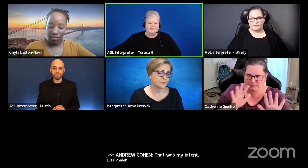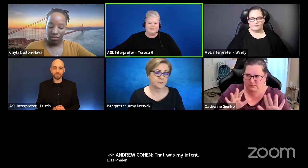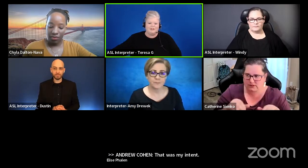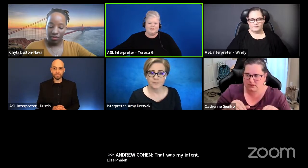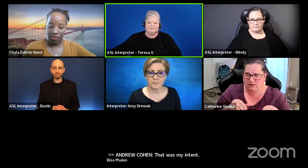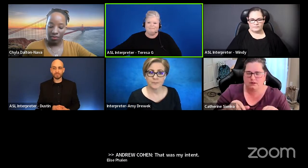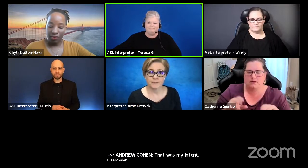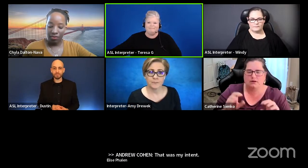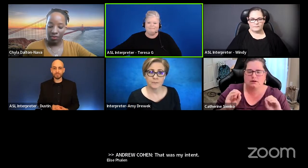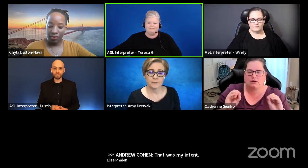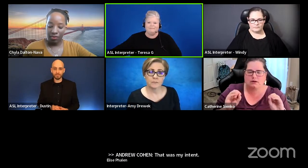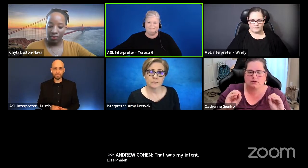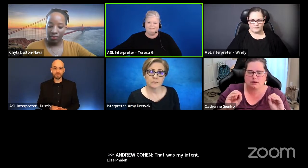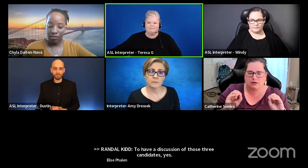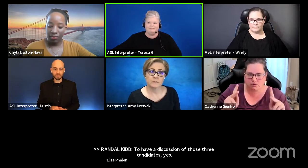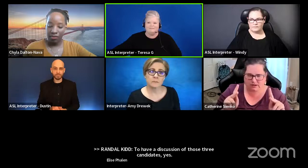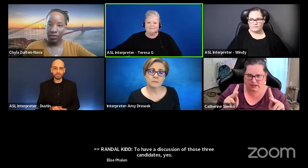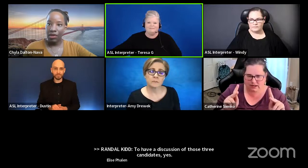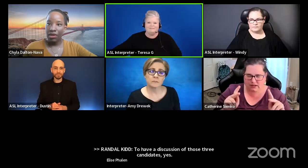my intention.